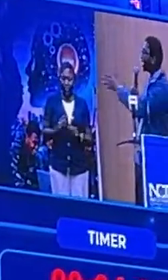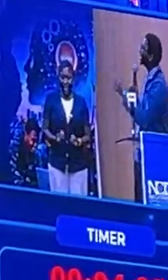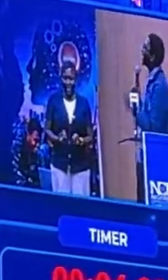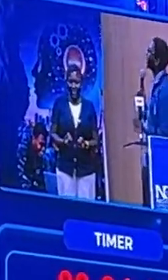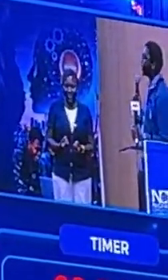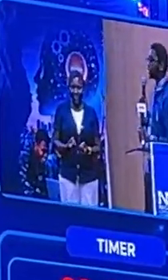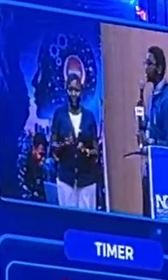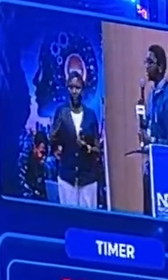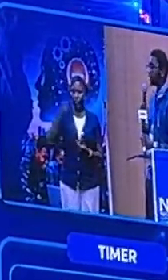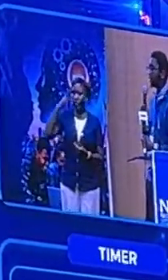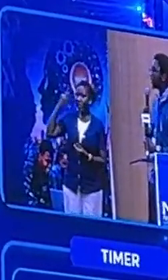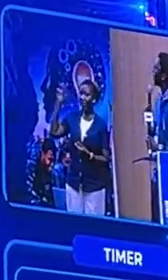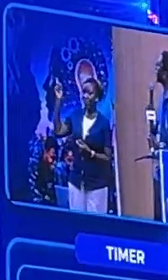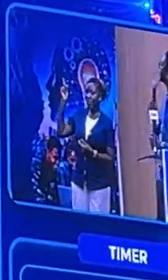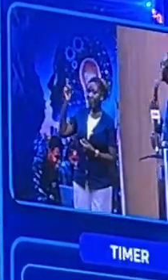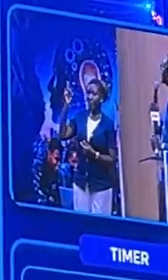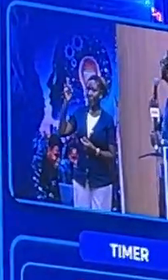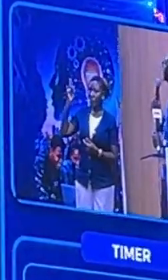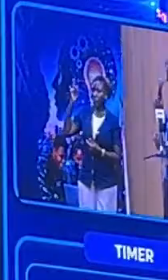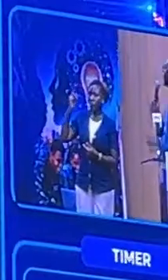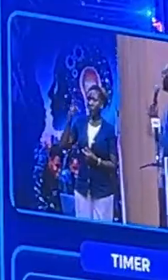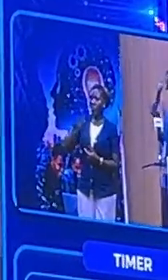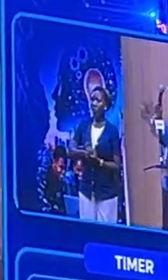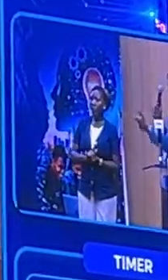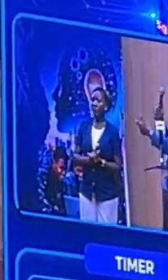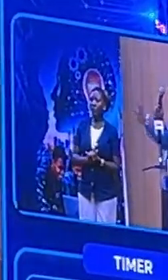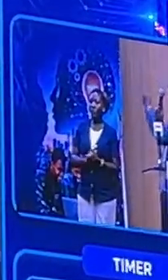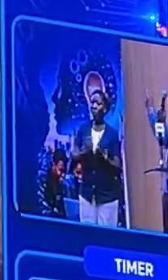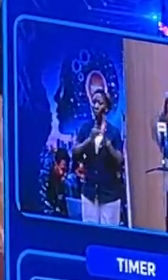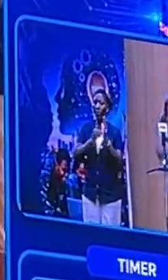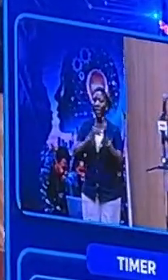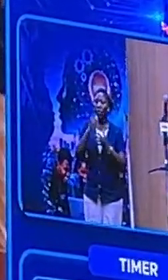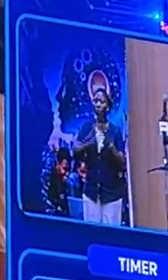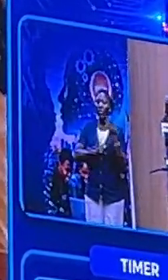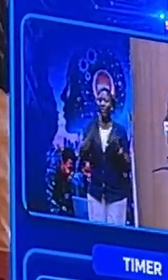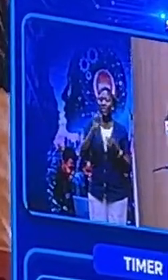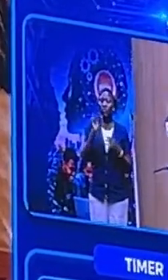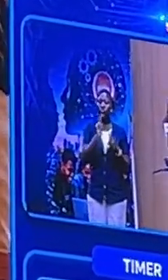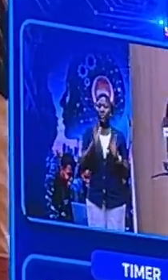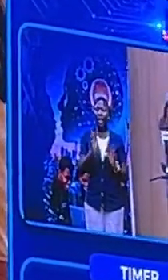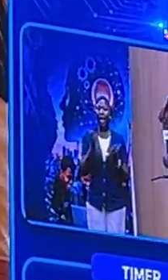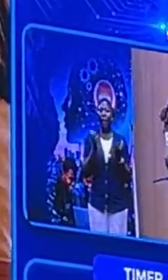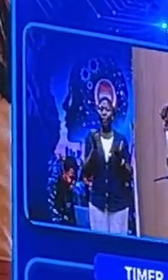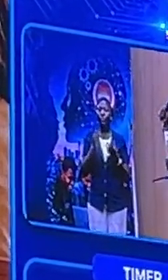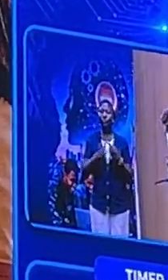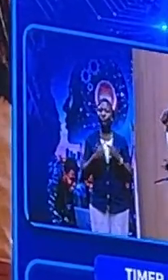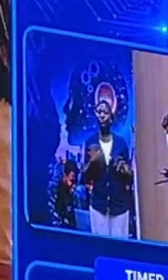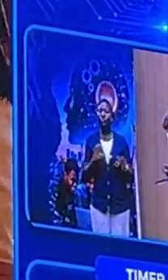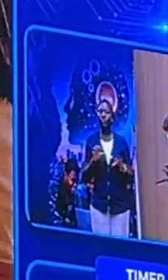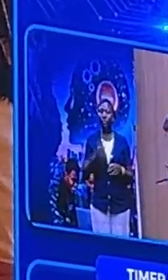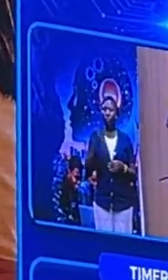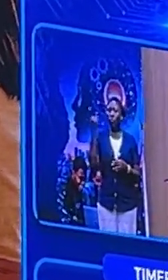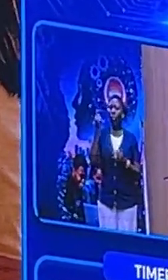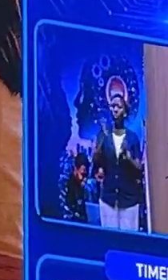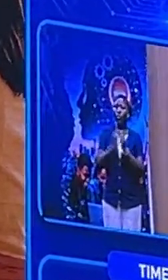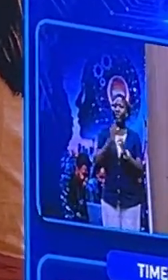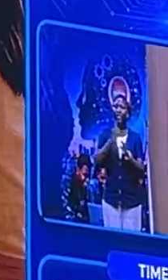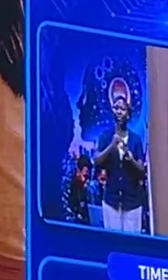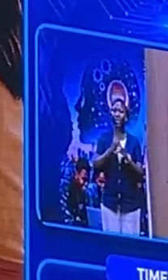modeling exactly what the user is doing. And where we're going in the future is this. Something where someone with a disability can